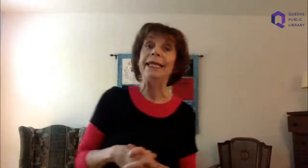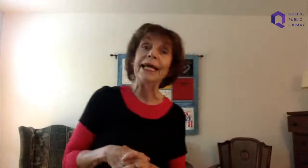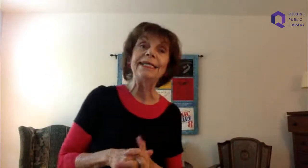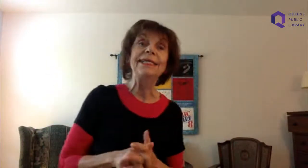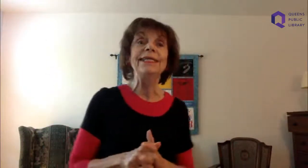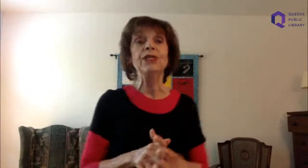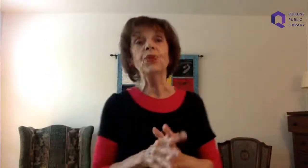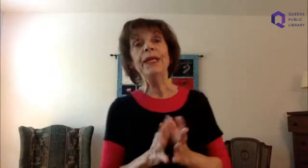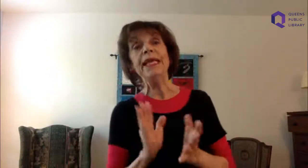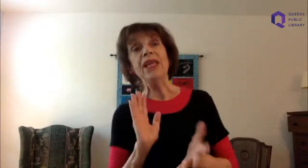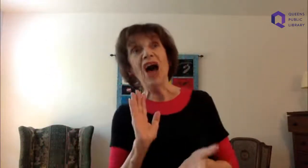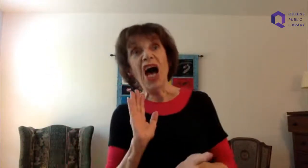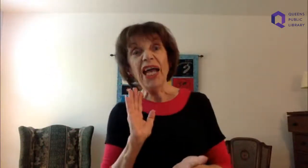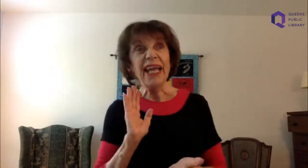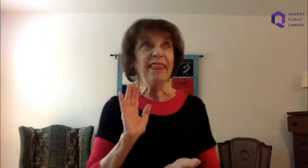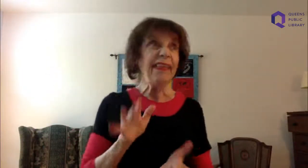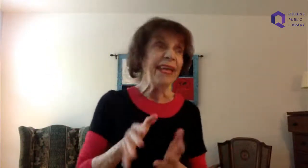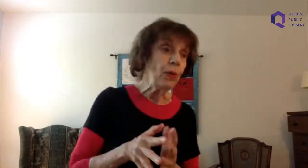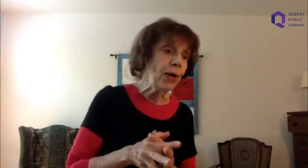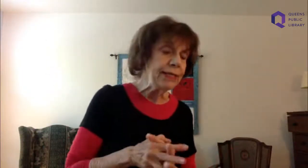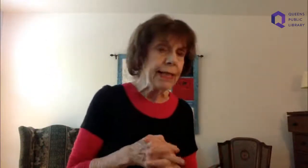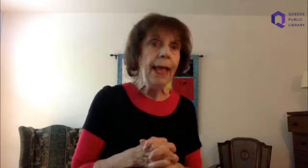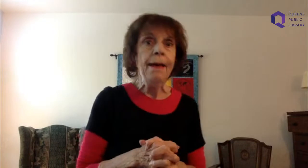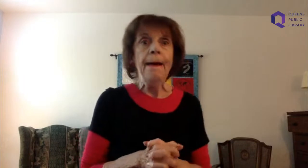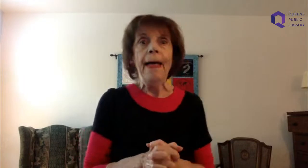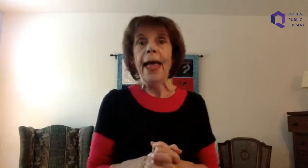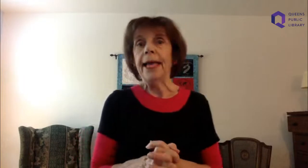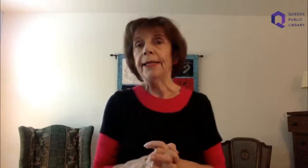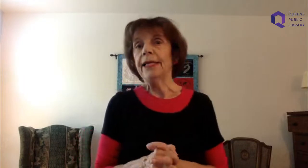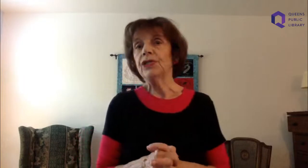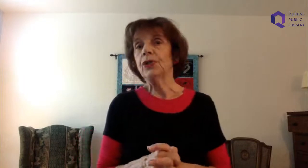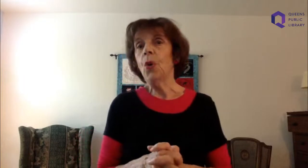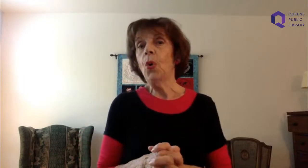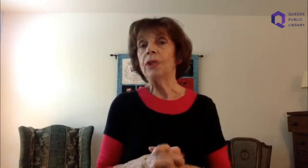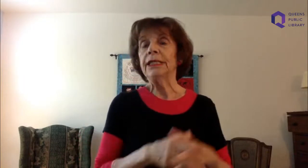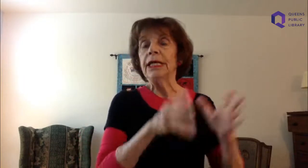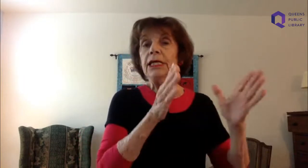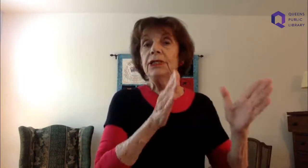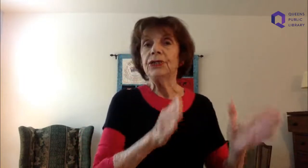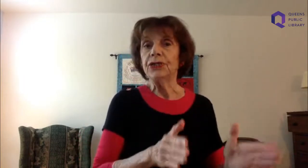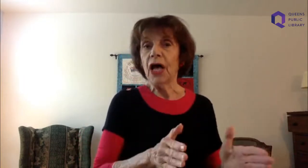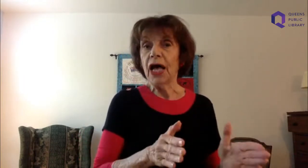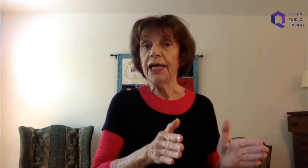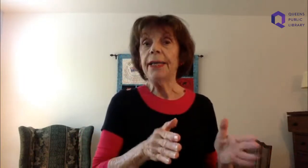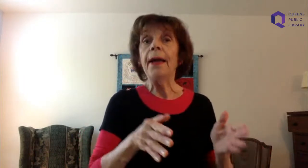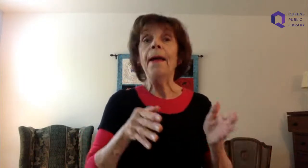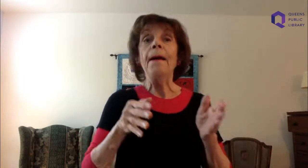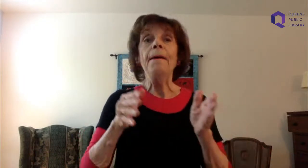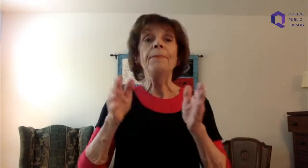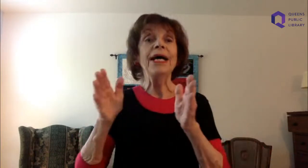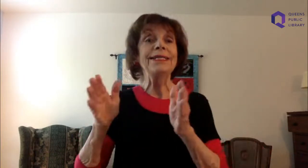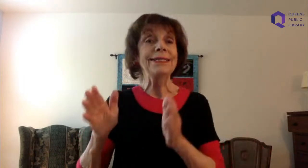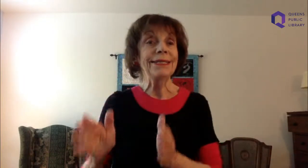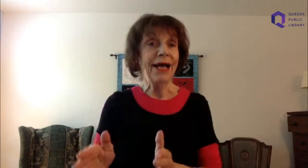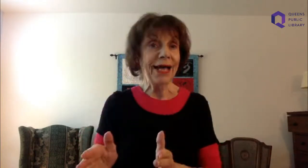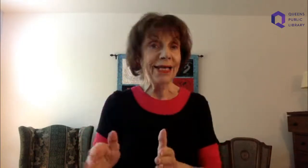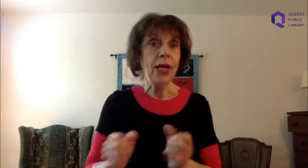in 1929, I think it was, and it's called Side by Side